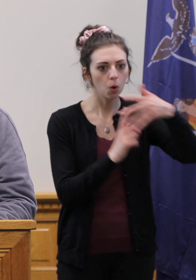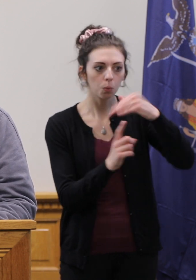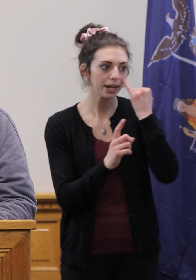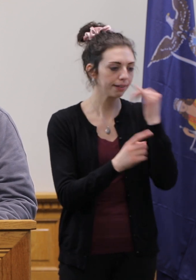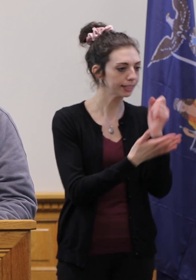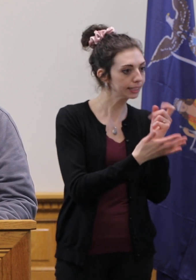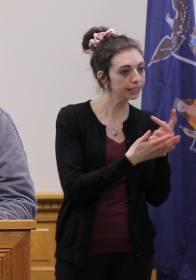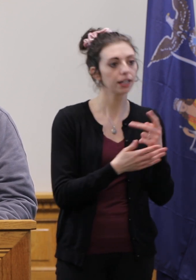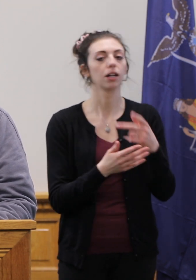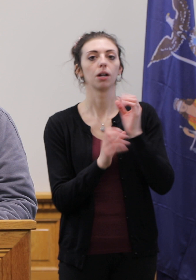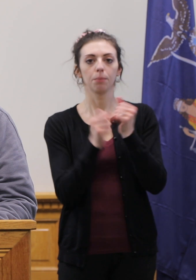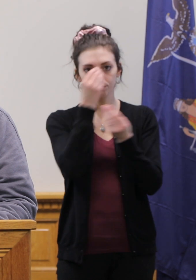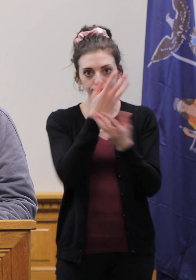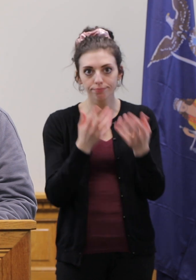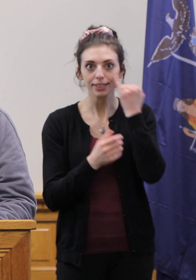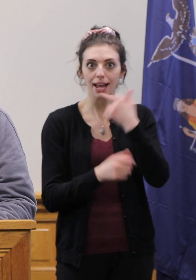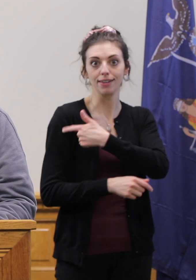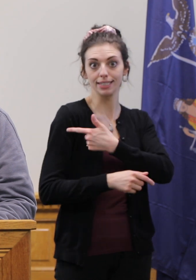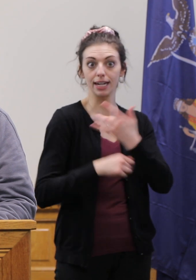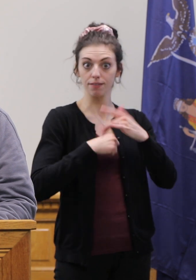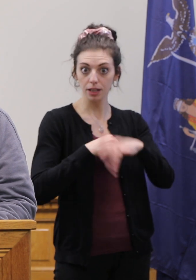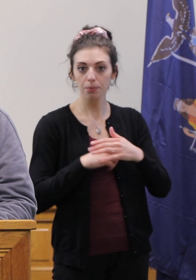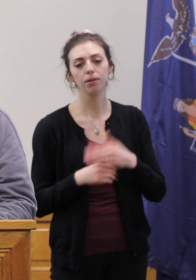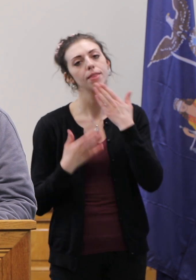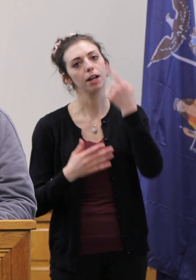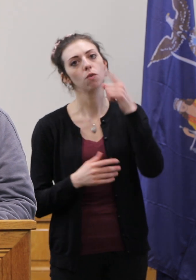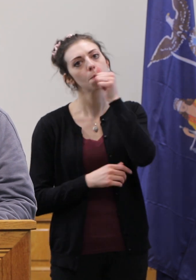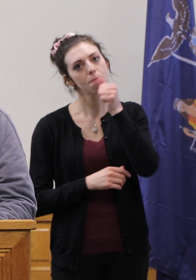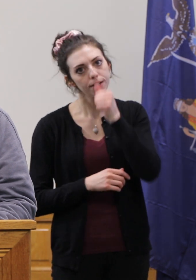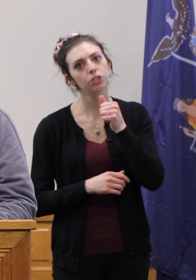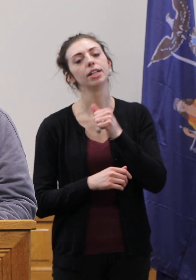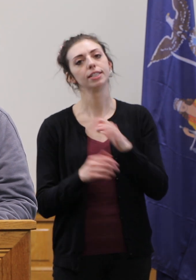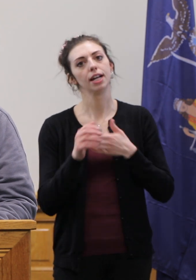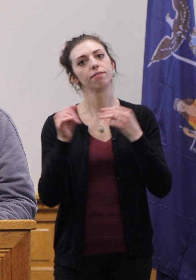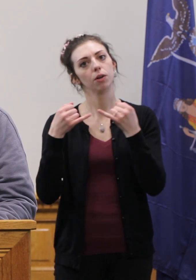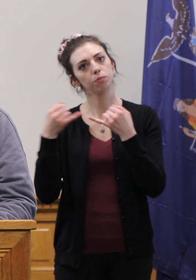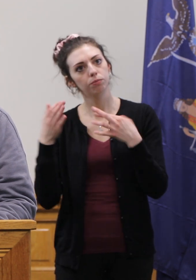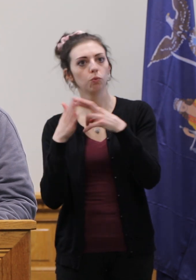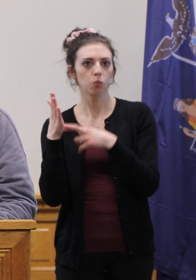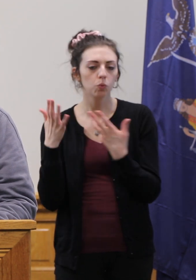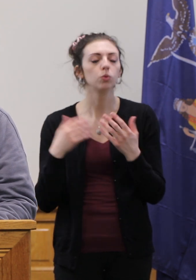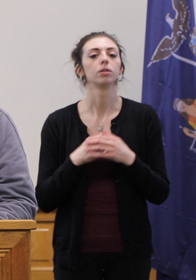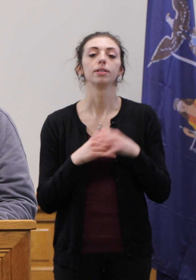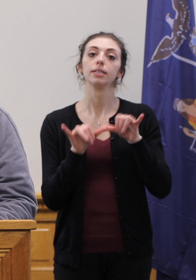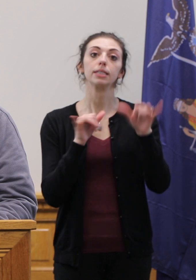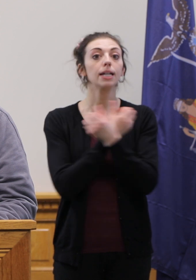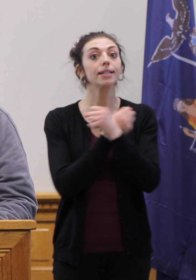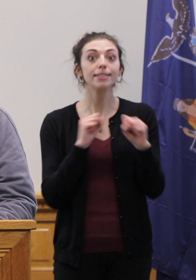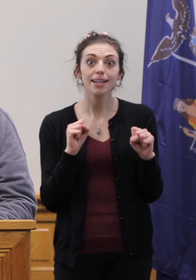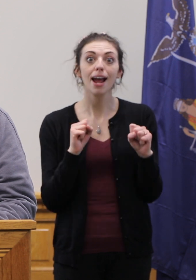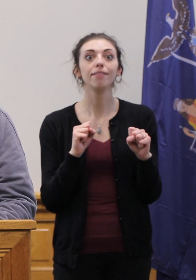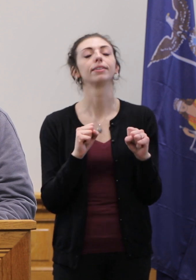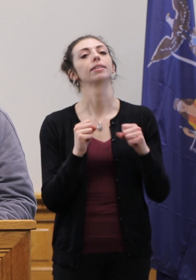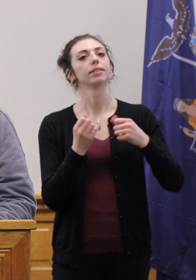available. Thank you for your patience, for doing your part to prevent the spread of COVID-19. Stay safe on the roads.